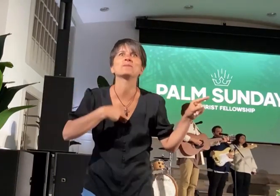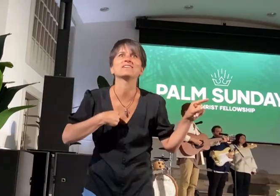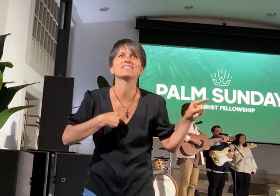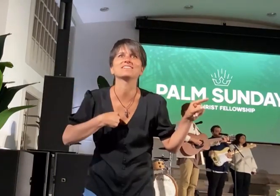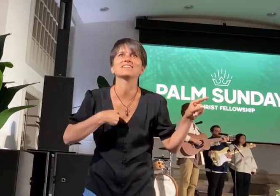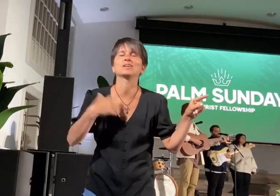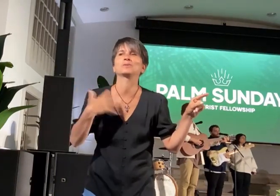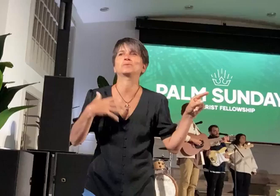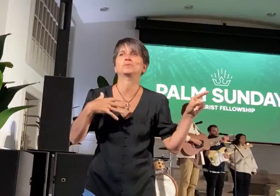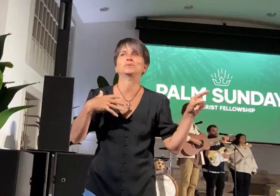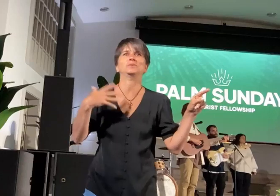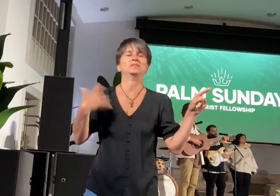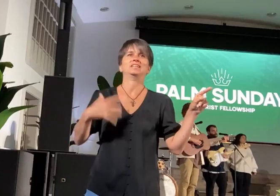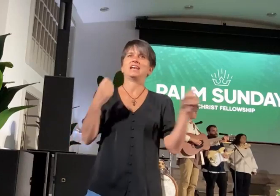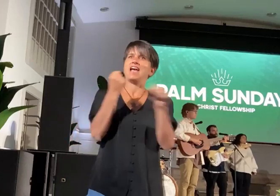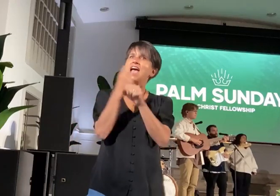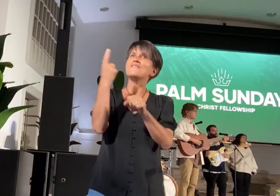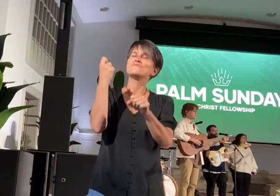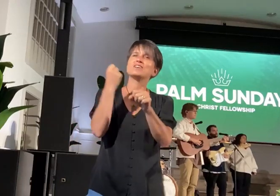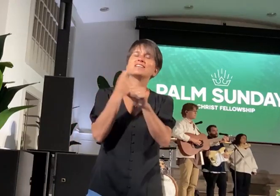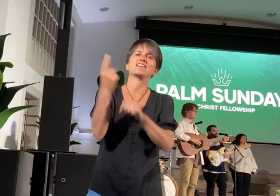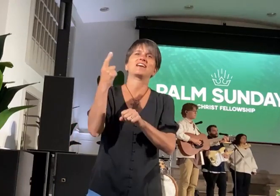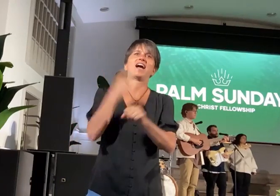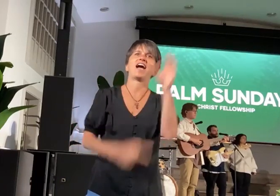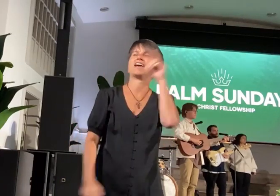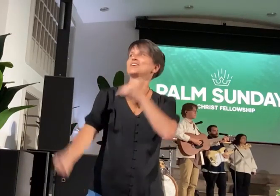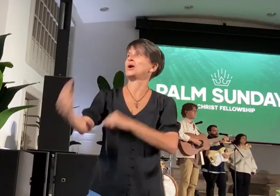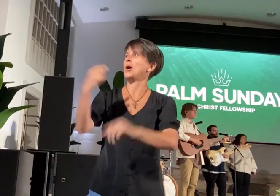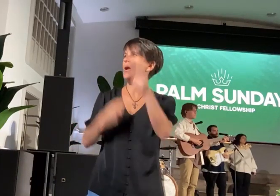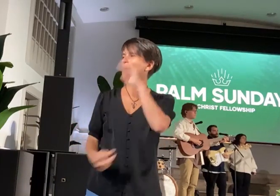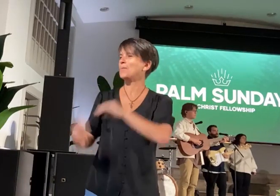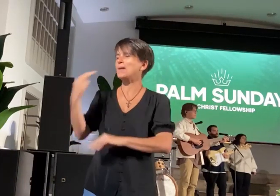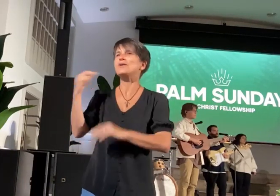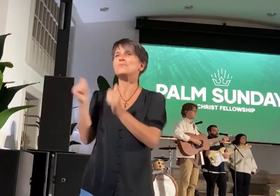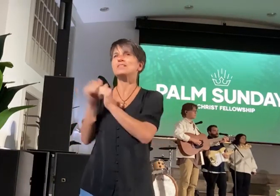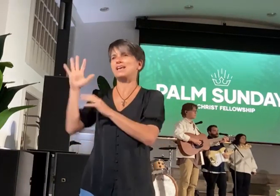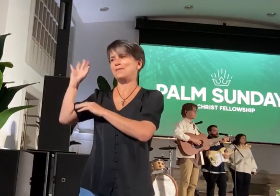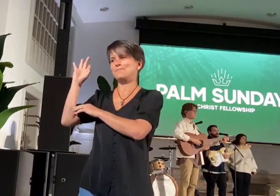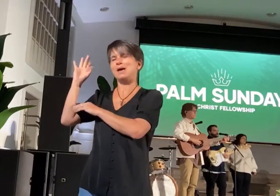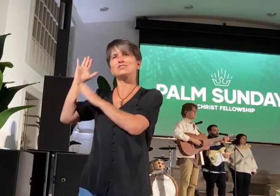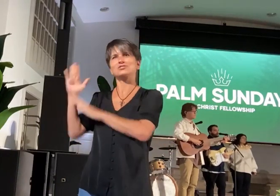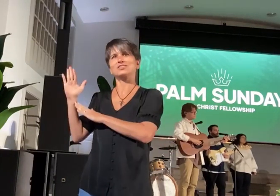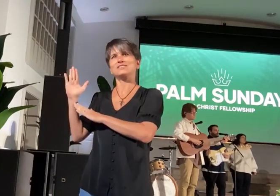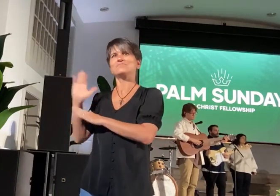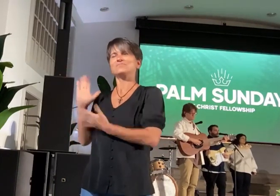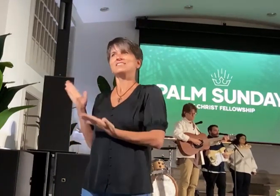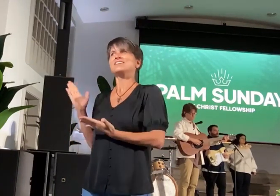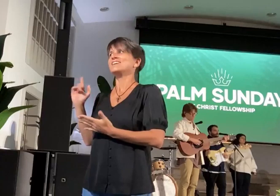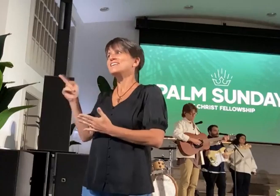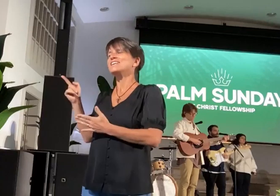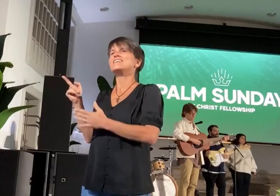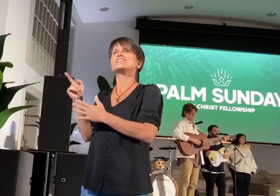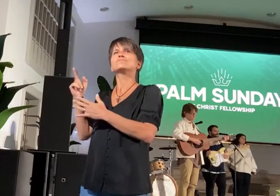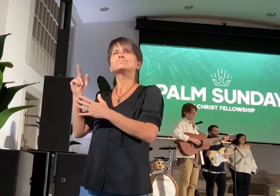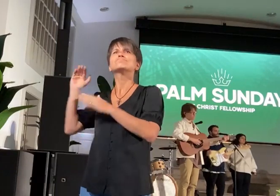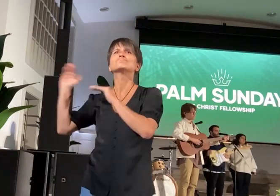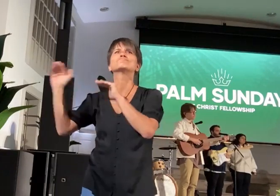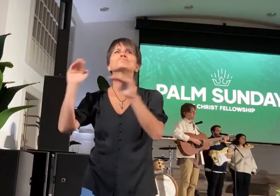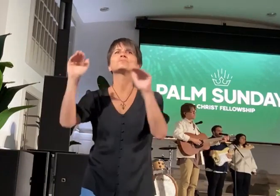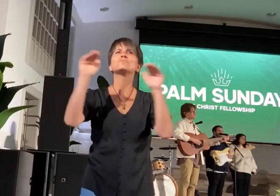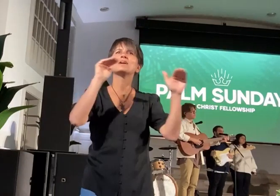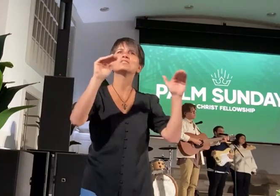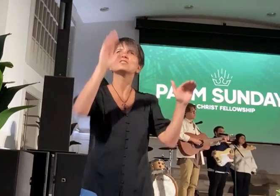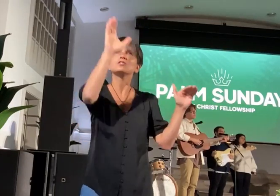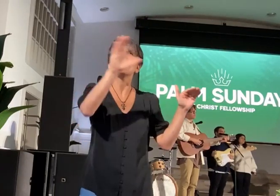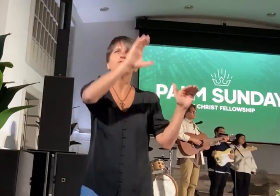Each and every year as a church, I love going all the way back, our founding pastor, coach, every Palm Sunday we stop and we remember what the cross means for